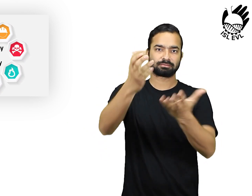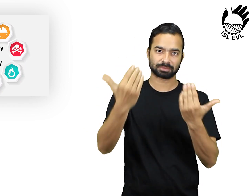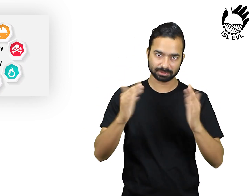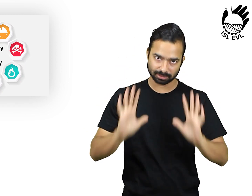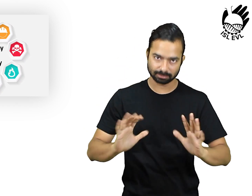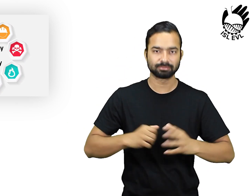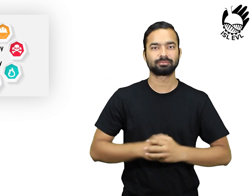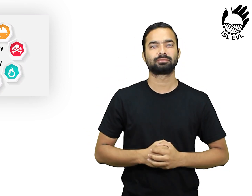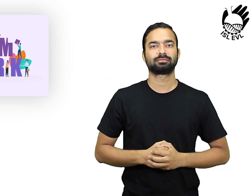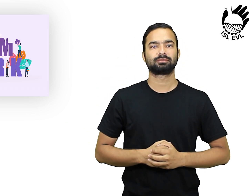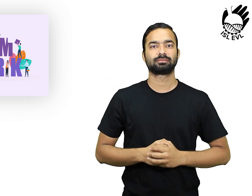2.